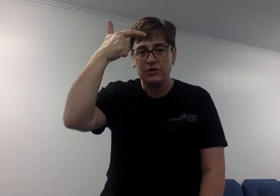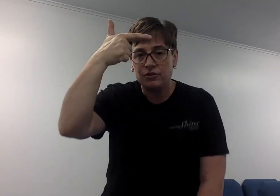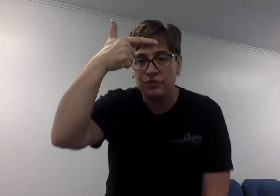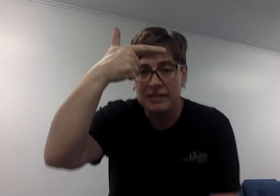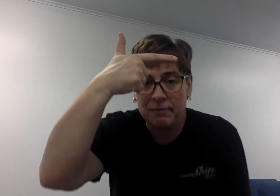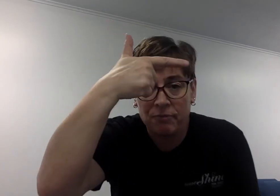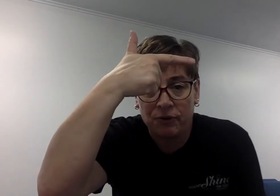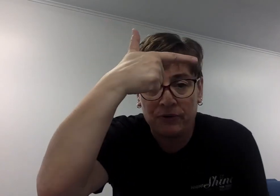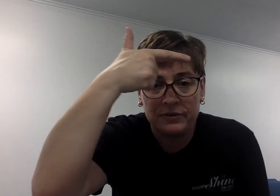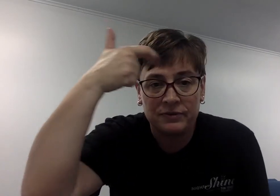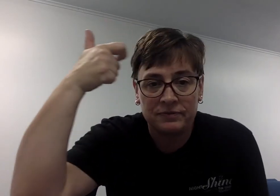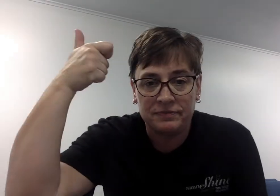your temple.